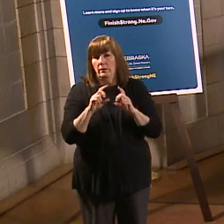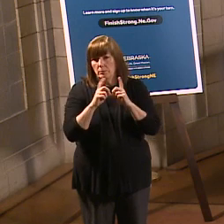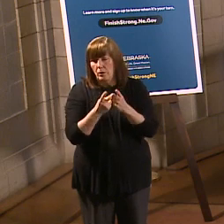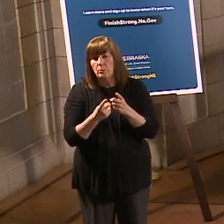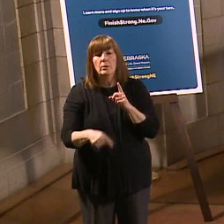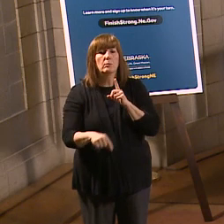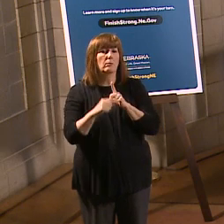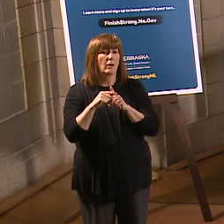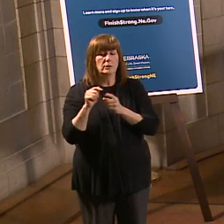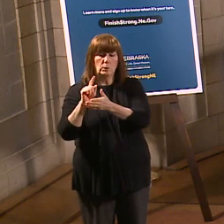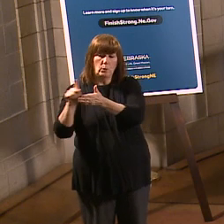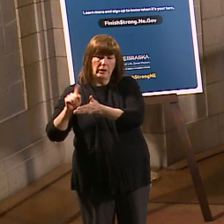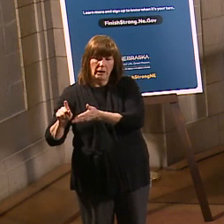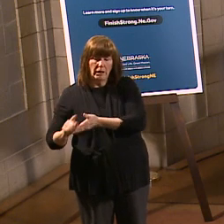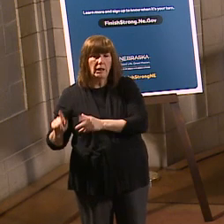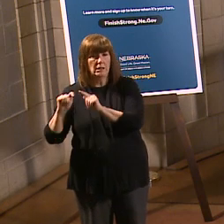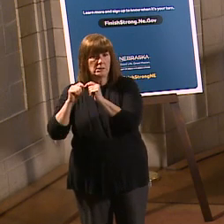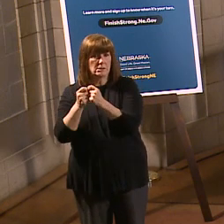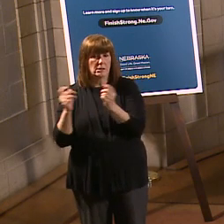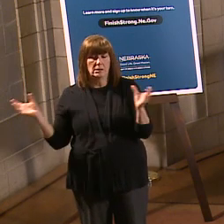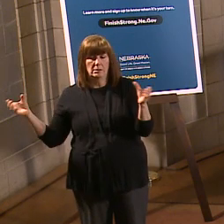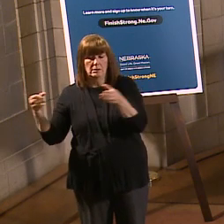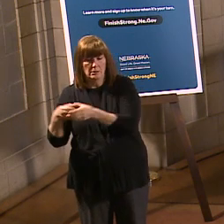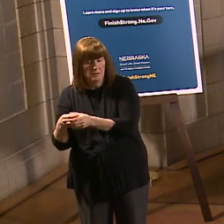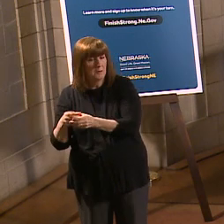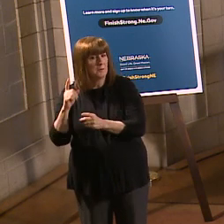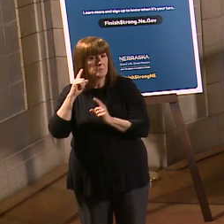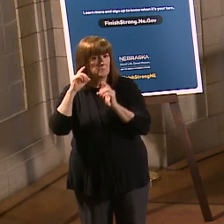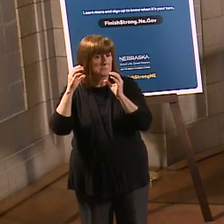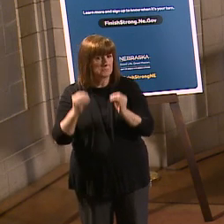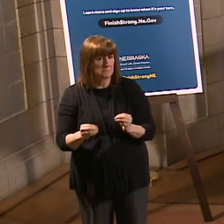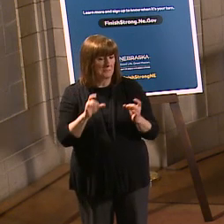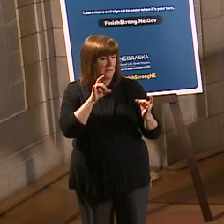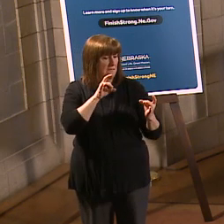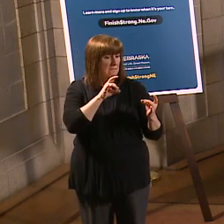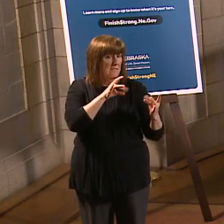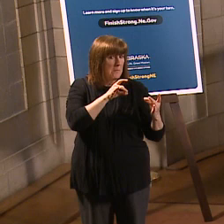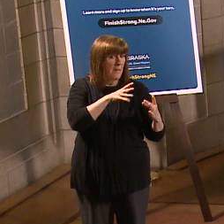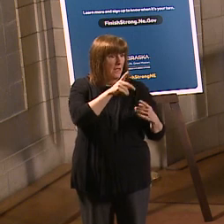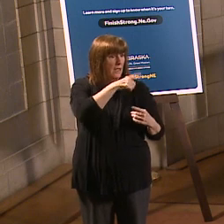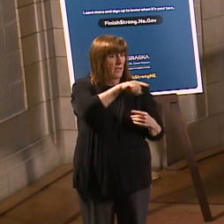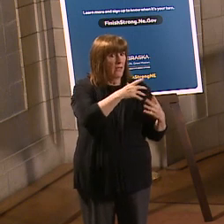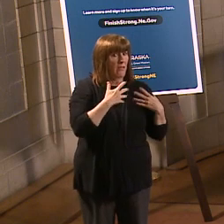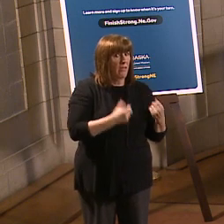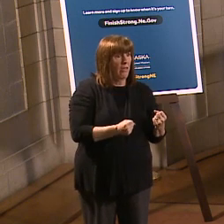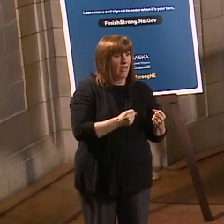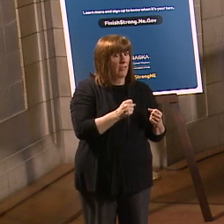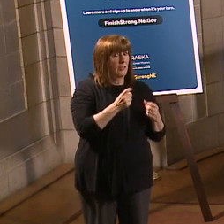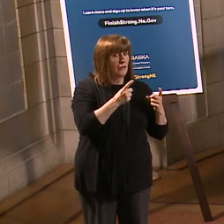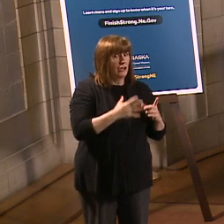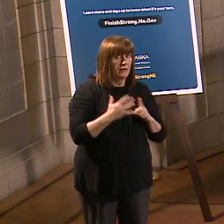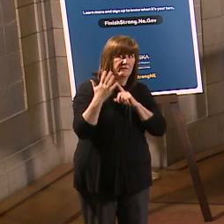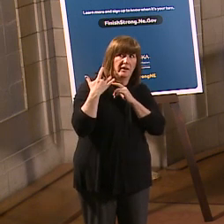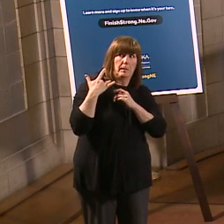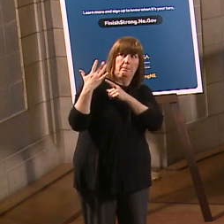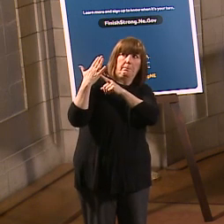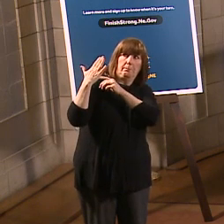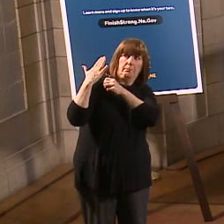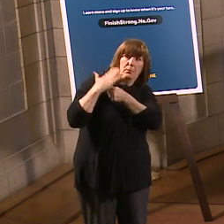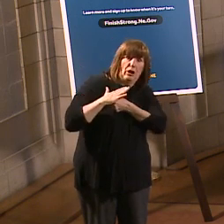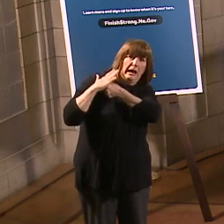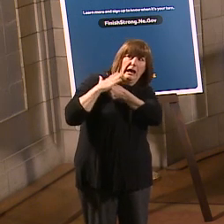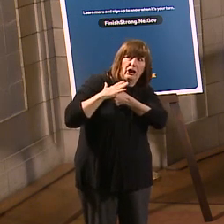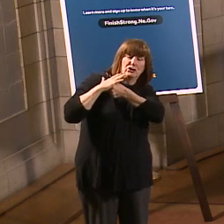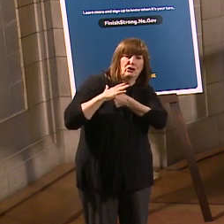multiple weekly calls that the team is on, and I have not heard that feedback that the health directors feel like they're being unduly pressured by local businesses